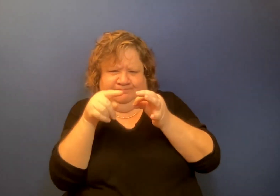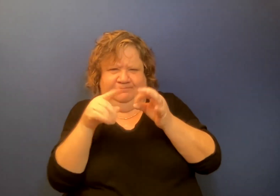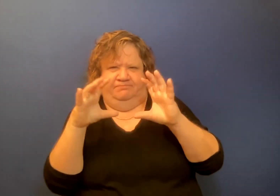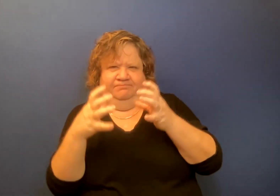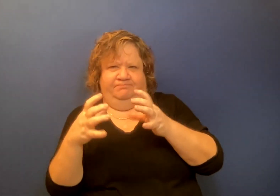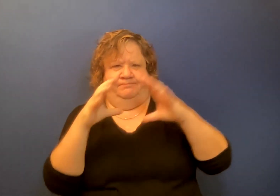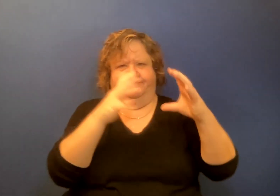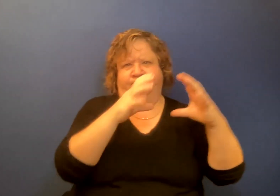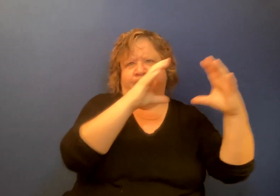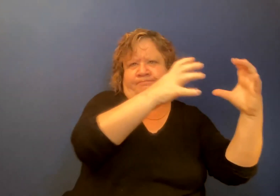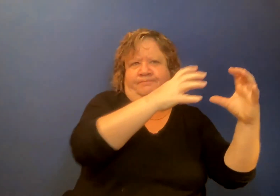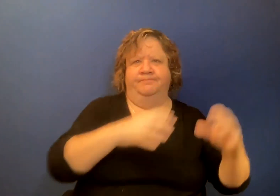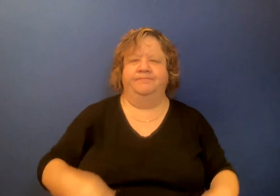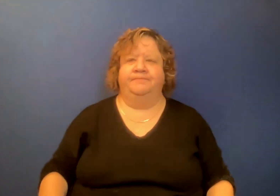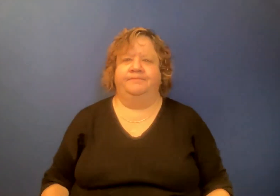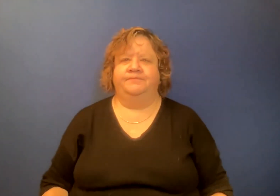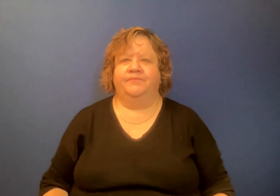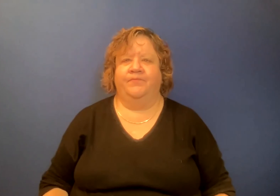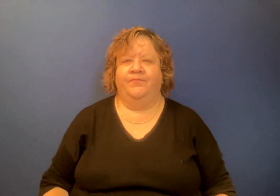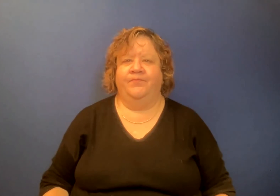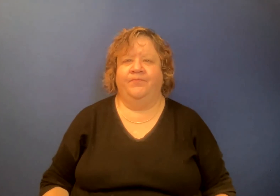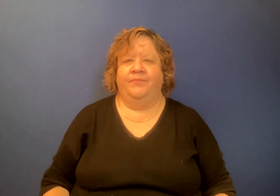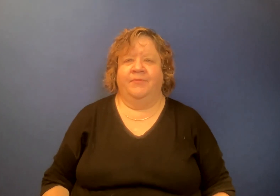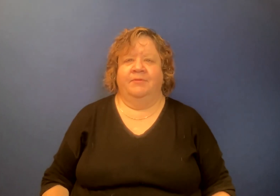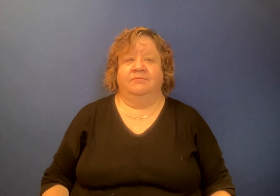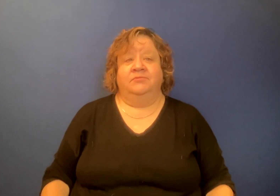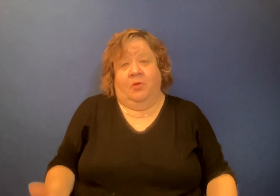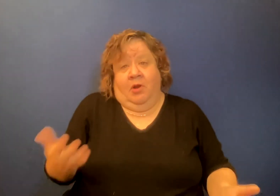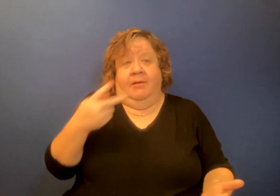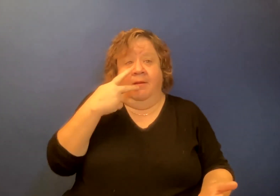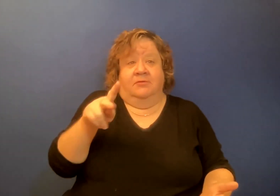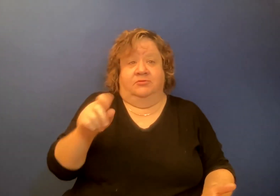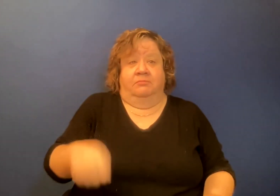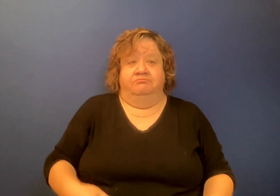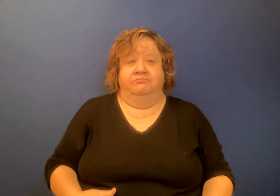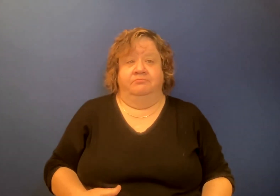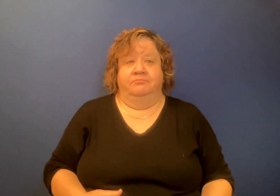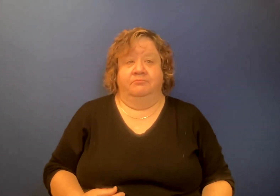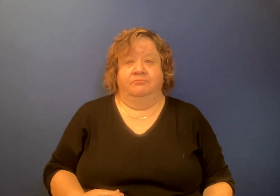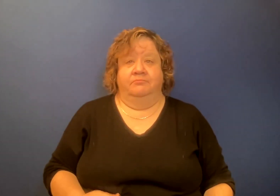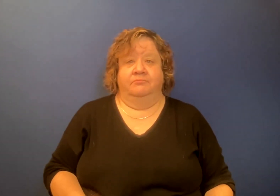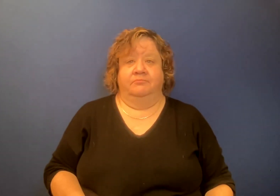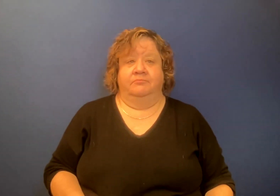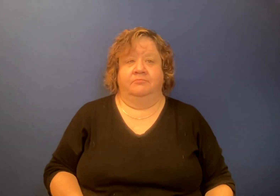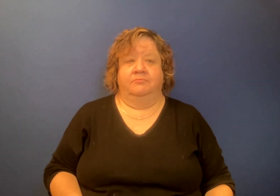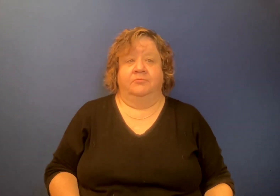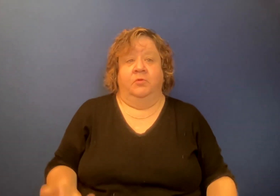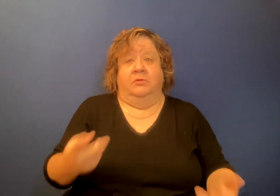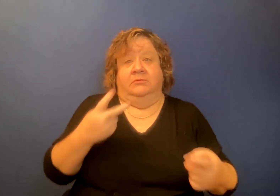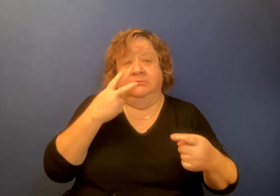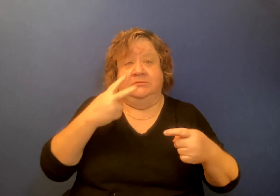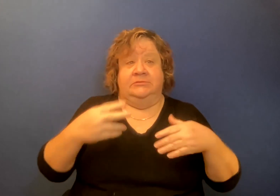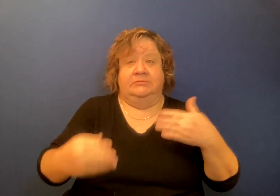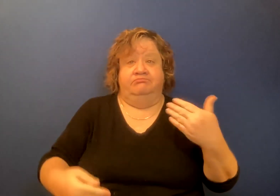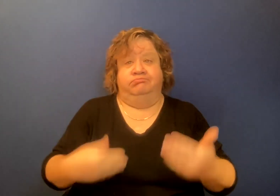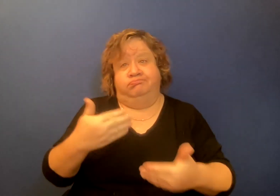the rest, yeah, it's sort of TBC at the moment. And I think we'd be interested to hear more about where your youth advocates